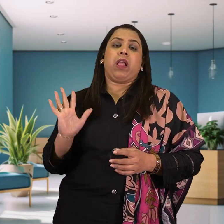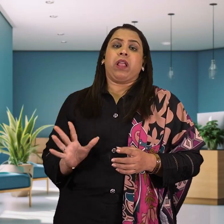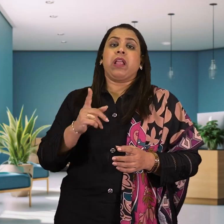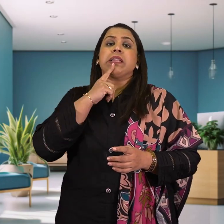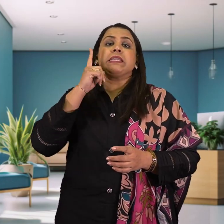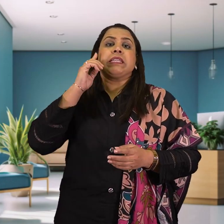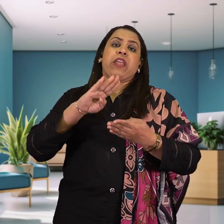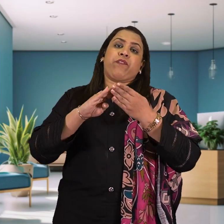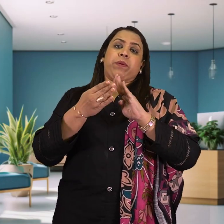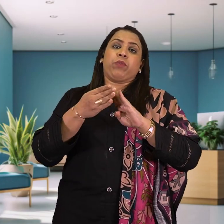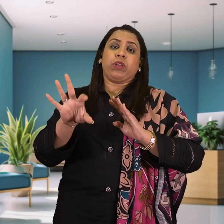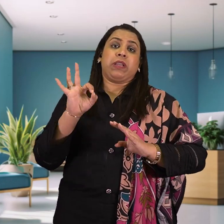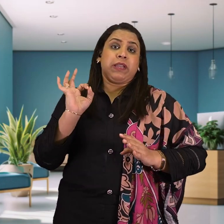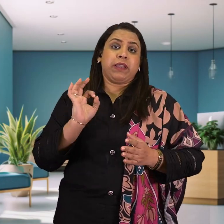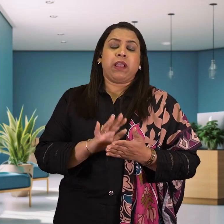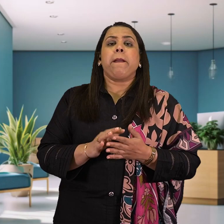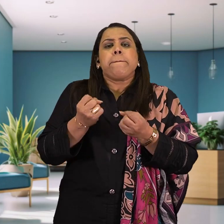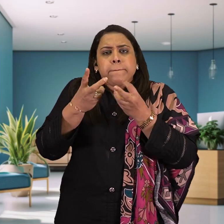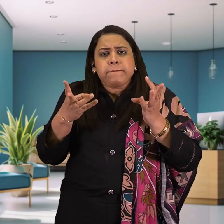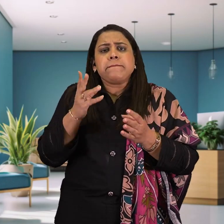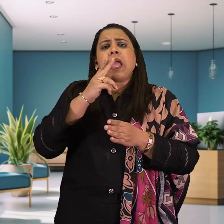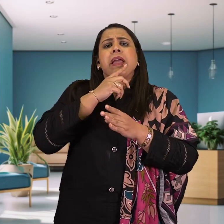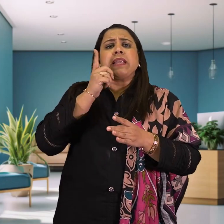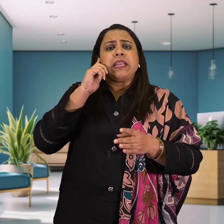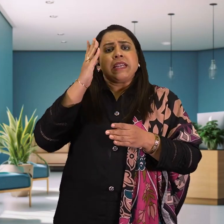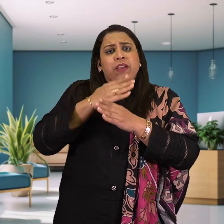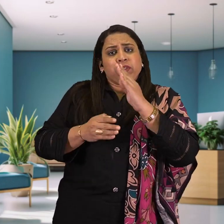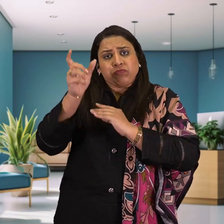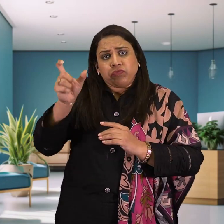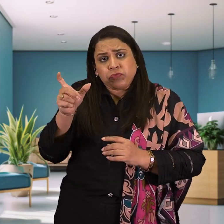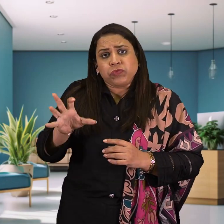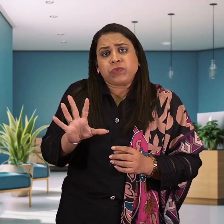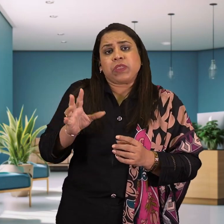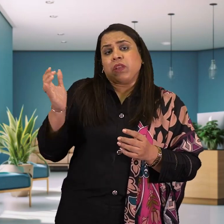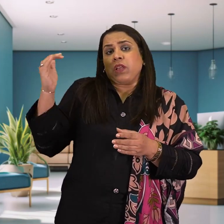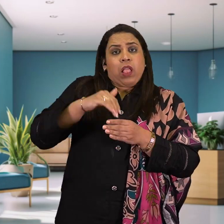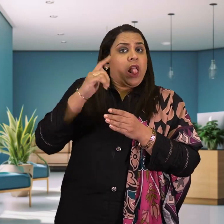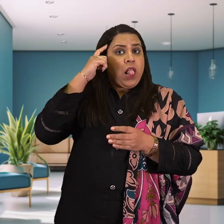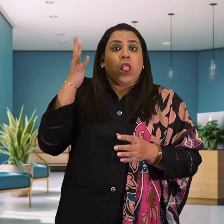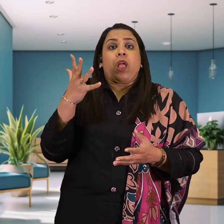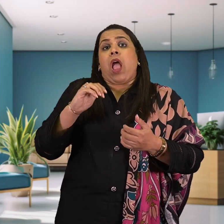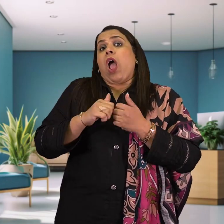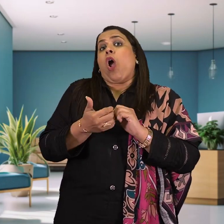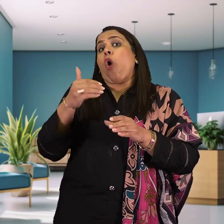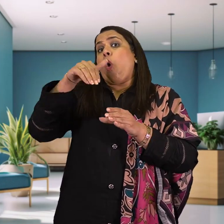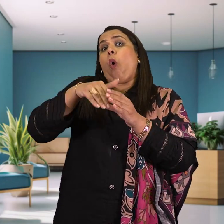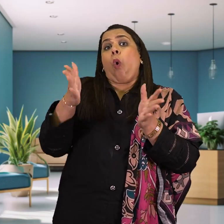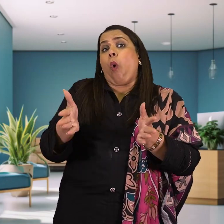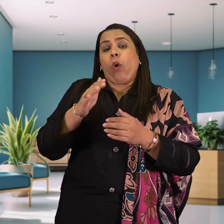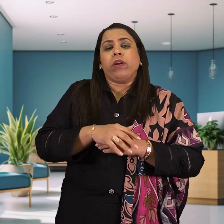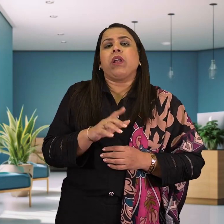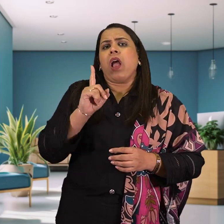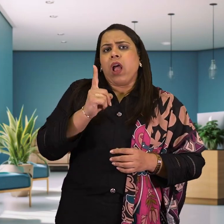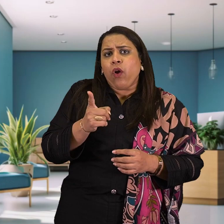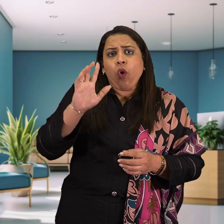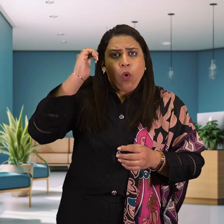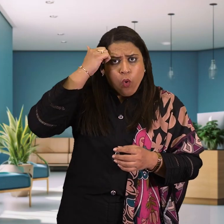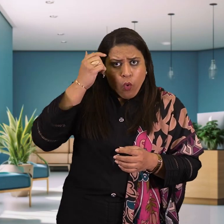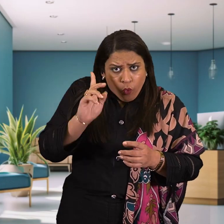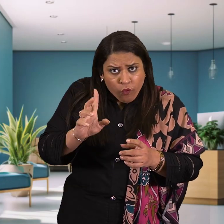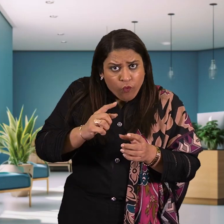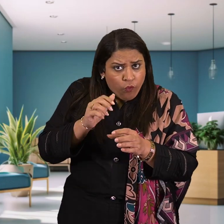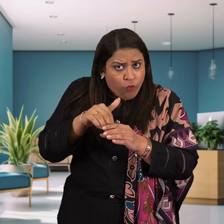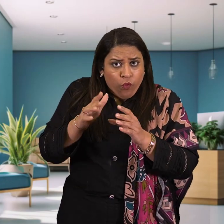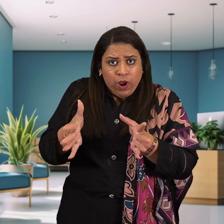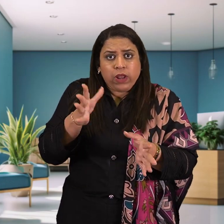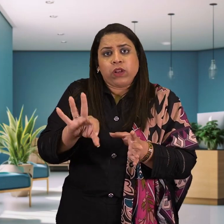especially the deaf communities. Many deaf individuals choose not to vote just because they do not know how to vote. And even if they